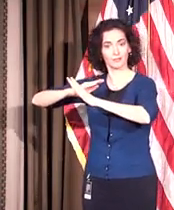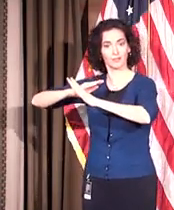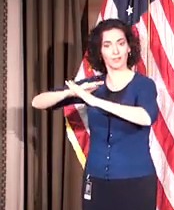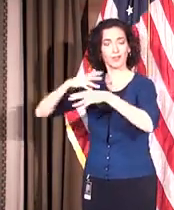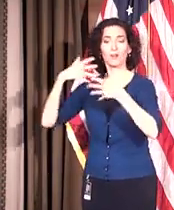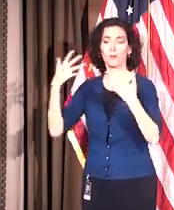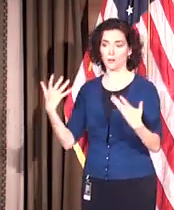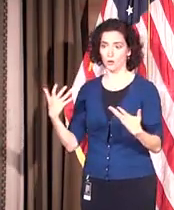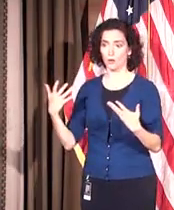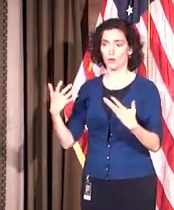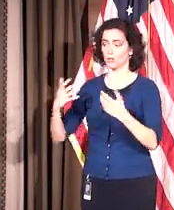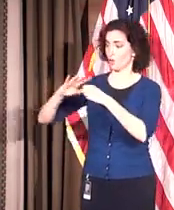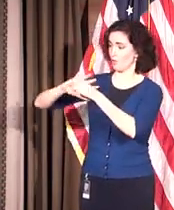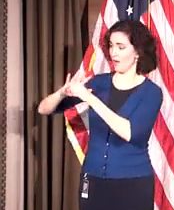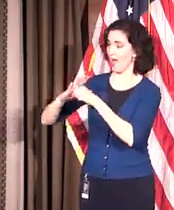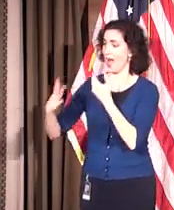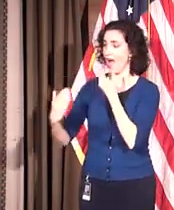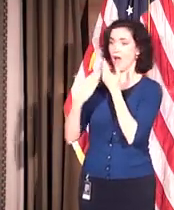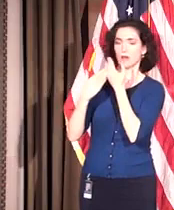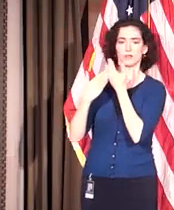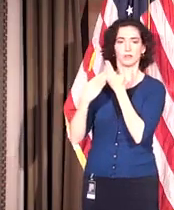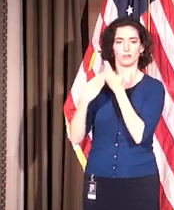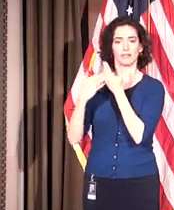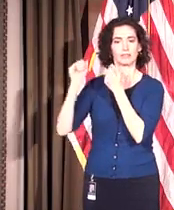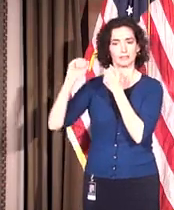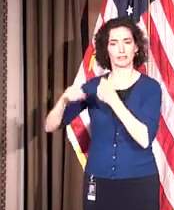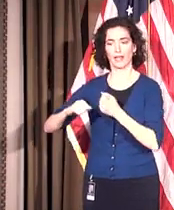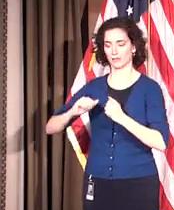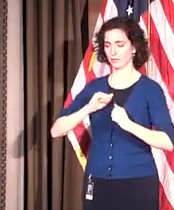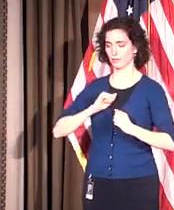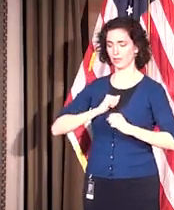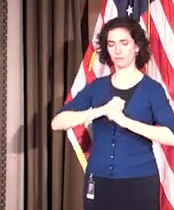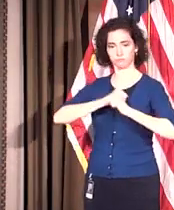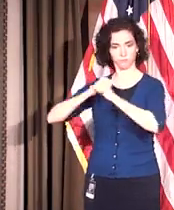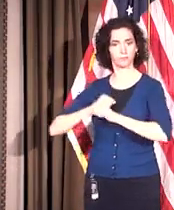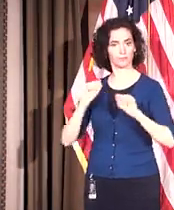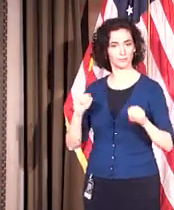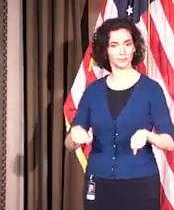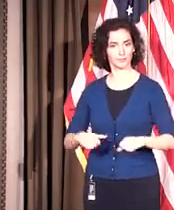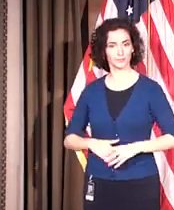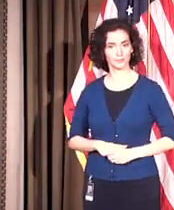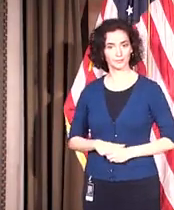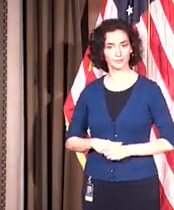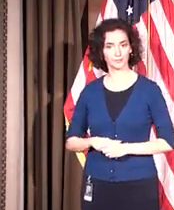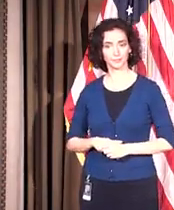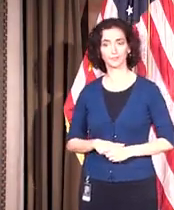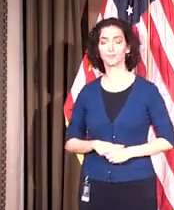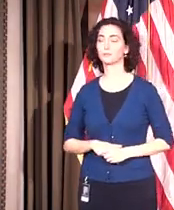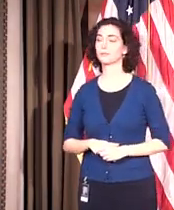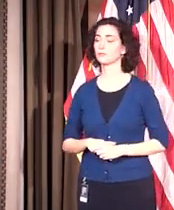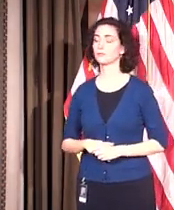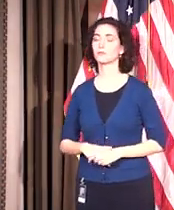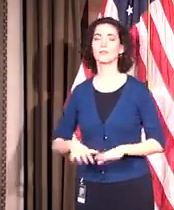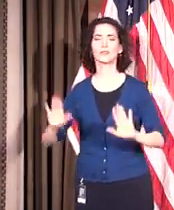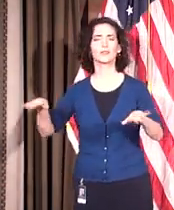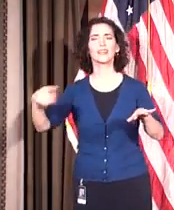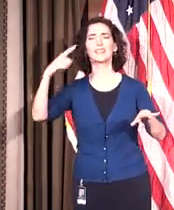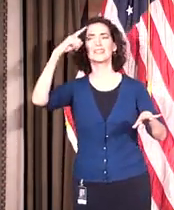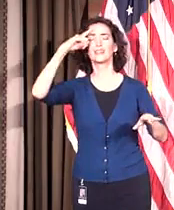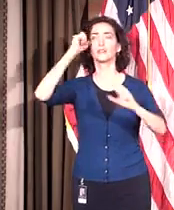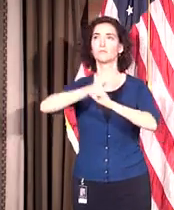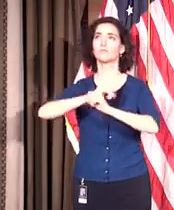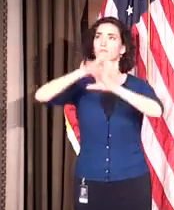it actually affords protection to the person who's wearing the mask as well. And in the grand scheme of things, given